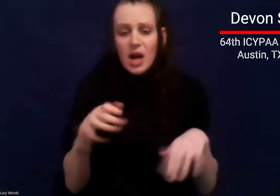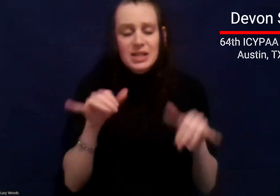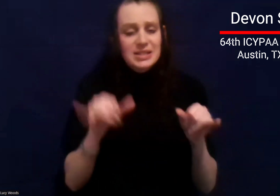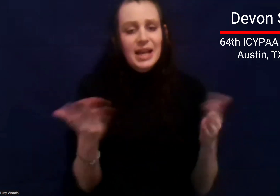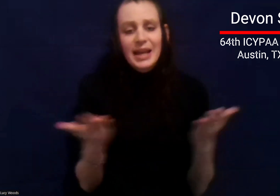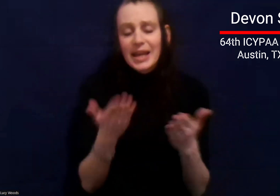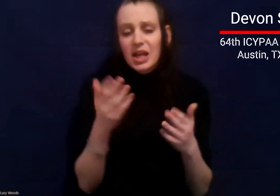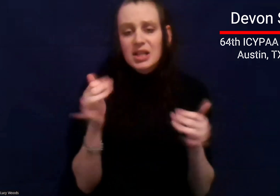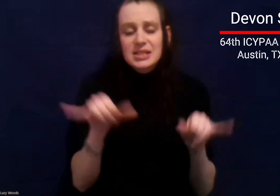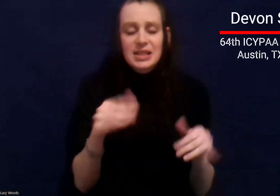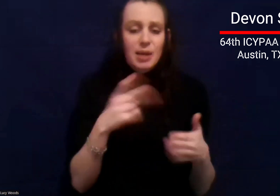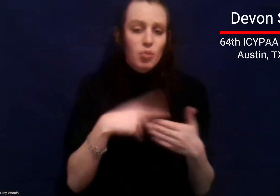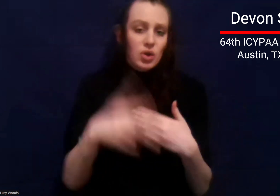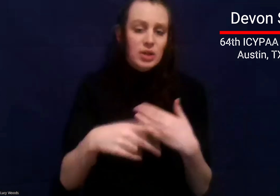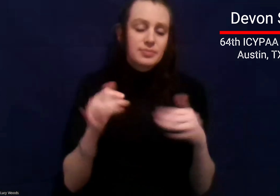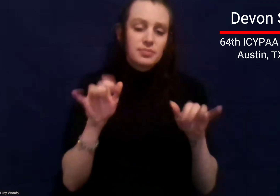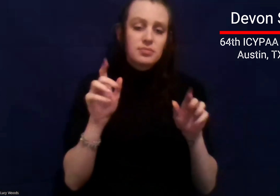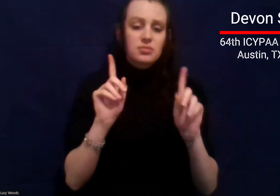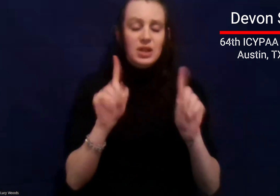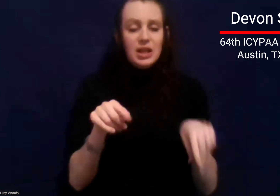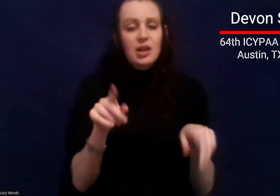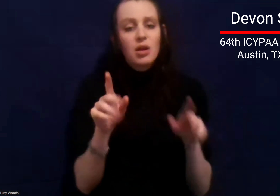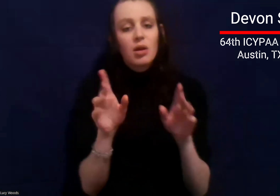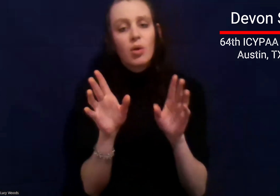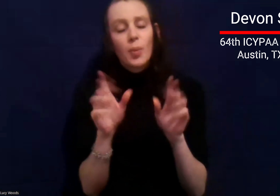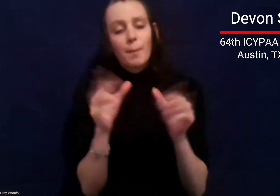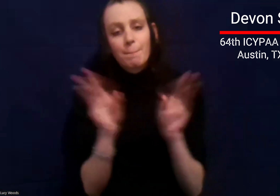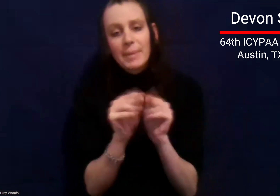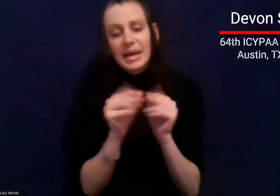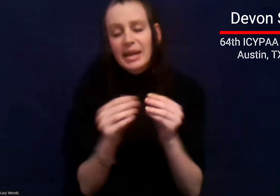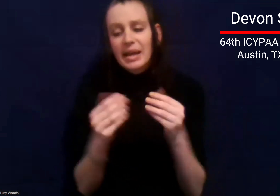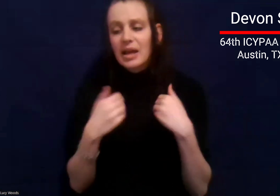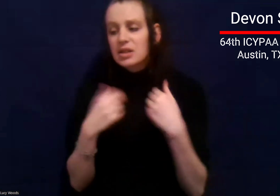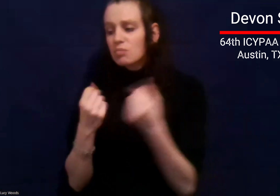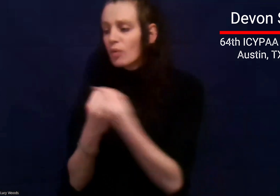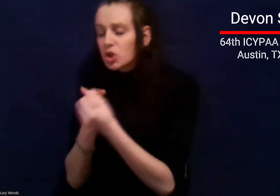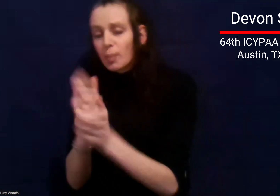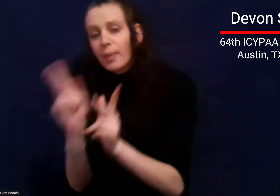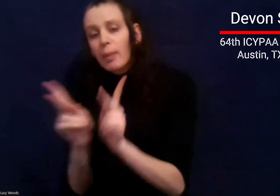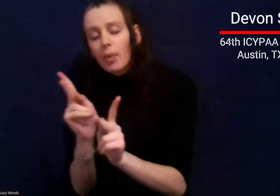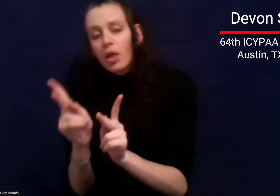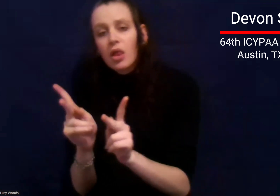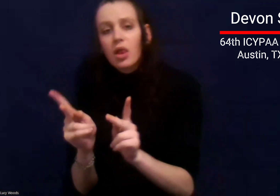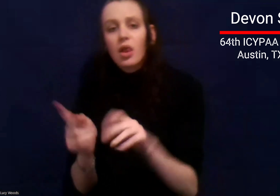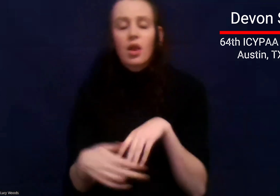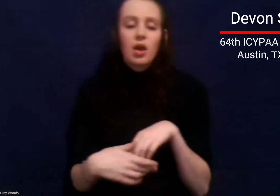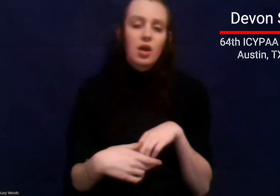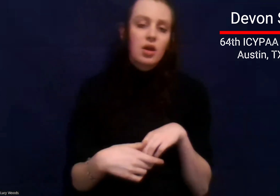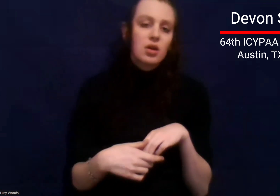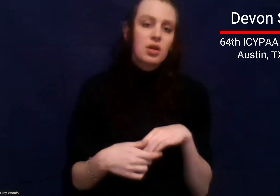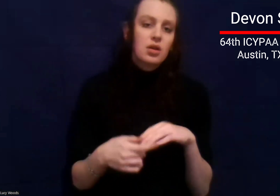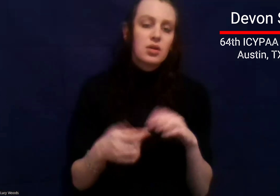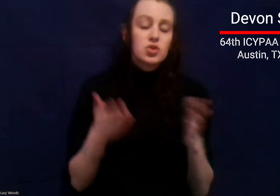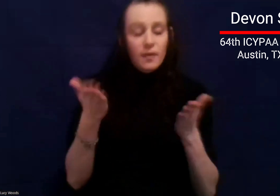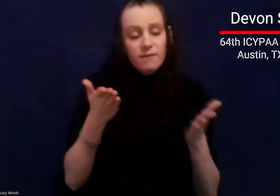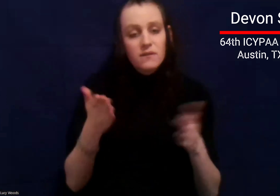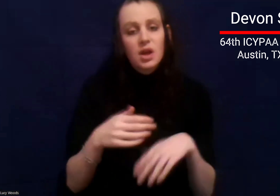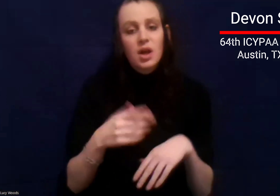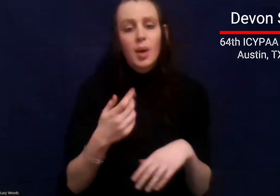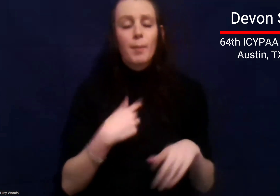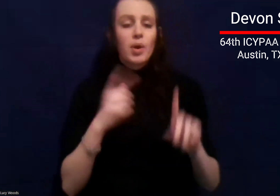keep attending meetings, I keep being of service, I can do anything. I've been to music festivals and concerts